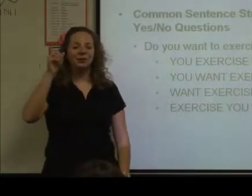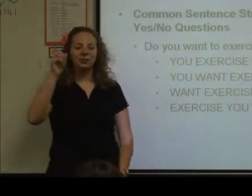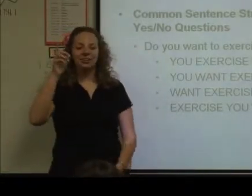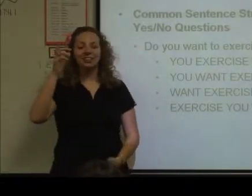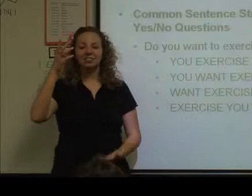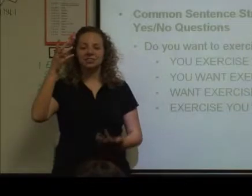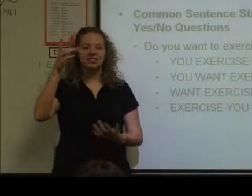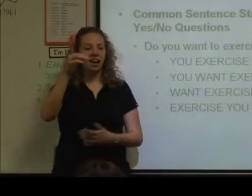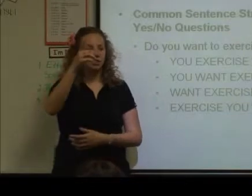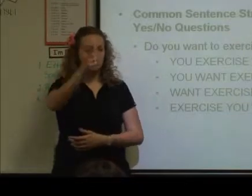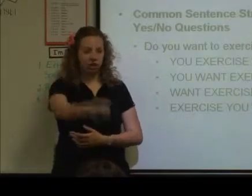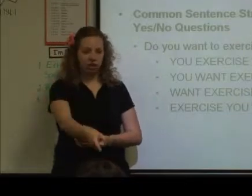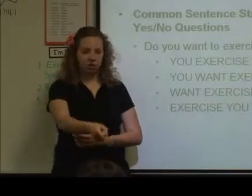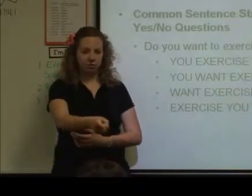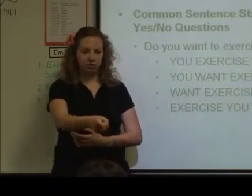so the signs are you,